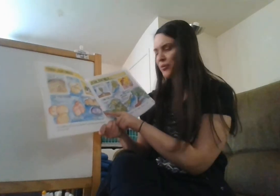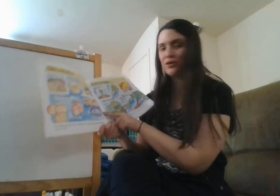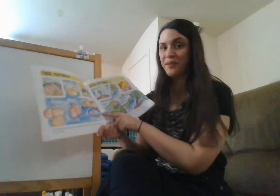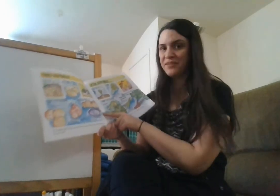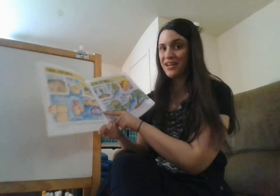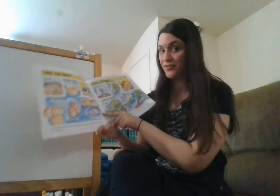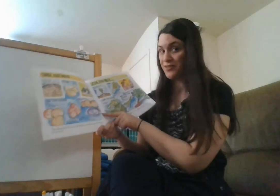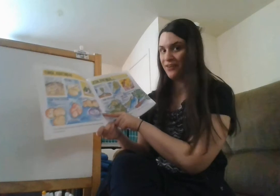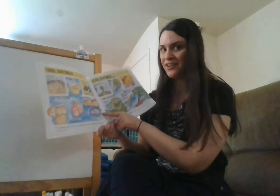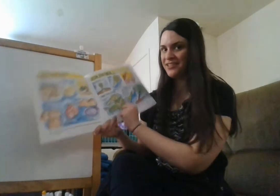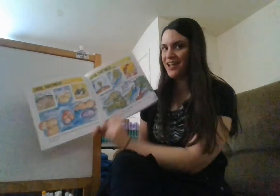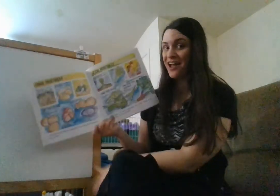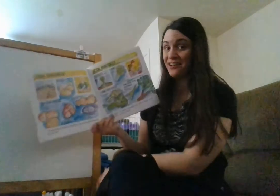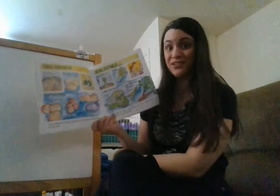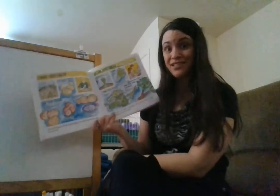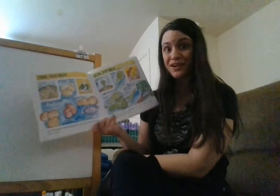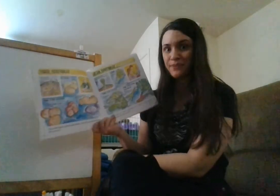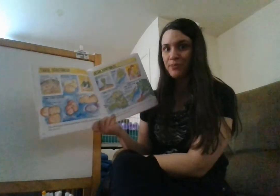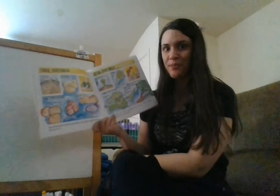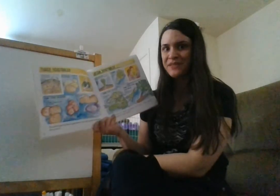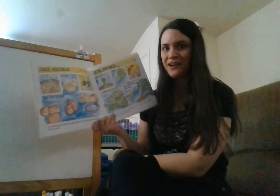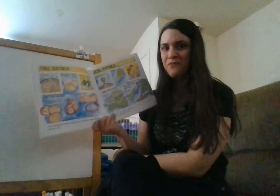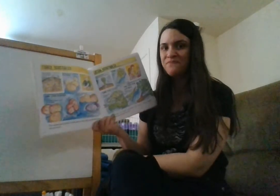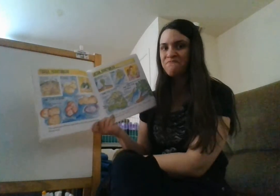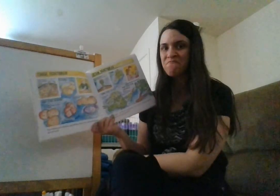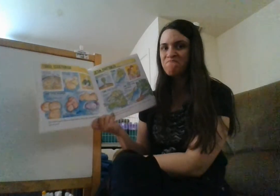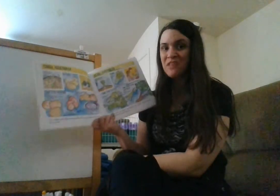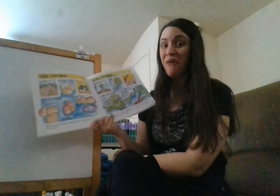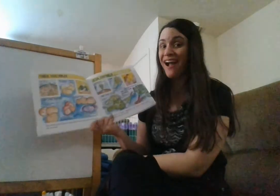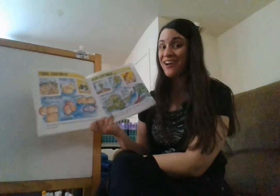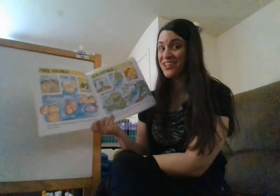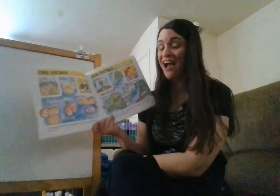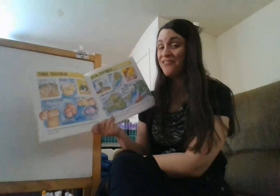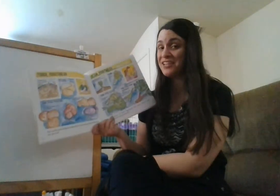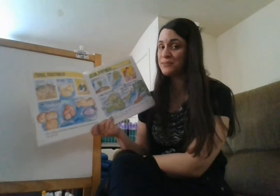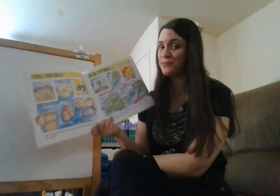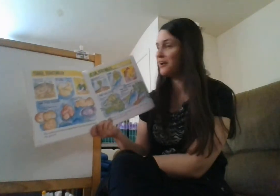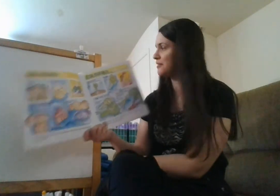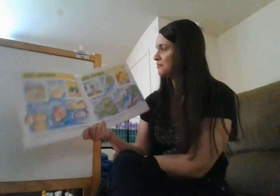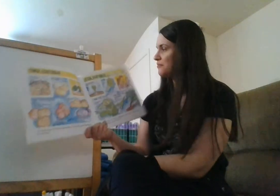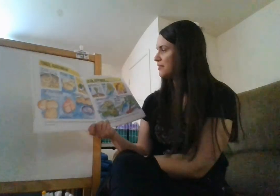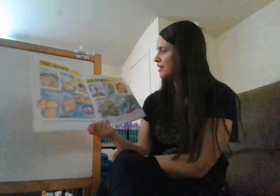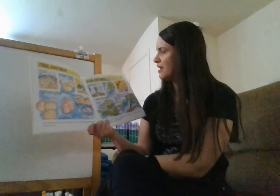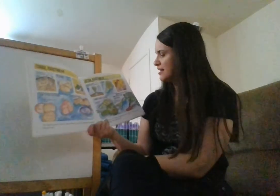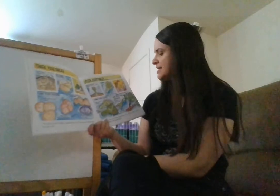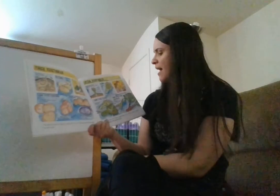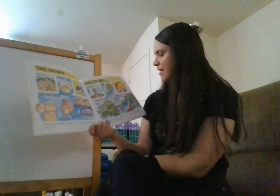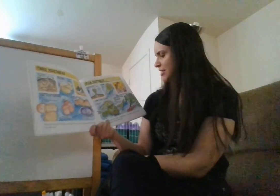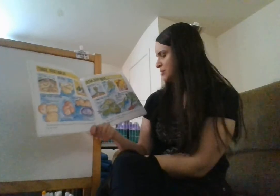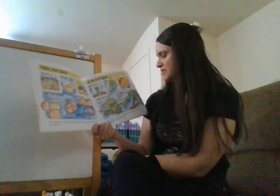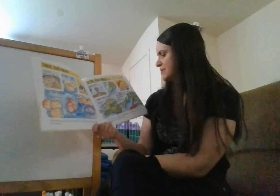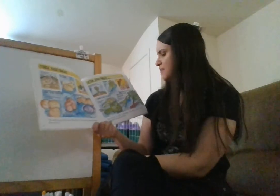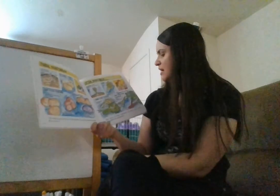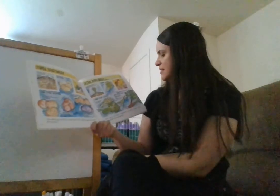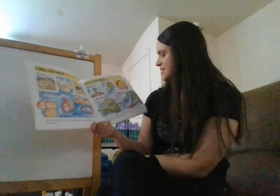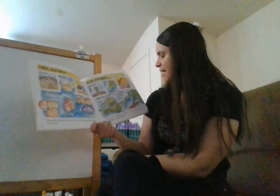Peruvian potatoes. How crazy is that? You guys ever eaten a purple potato? You know, I actually have. They taste pretty good. Stem vegetables. The stems